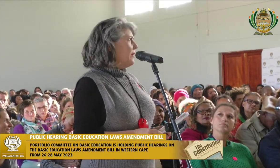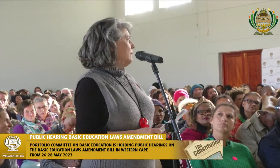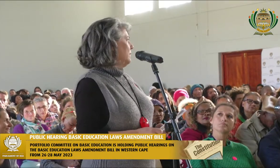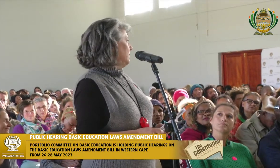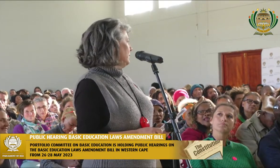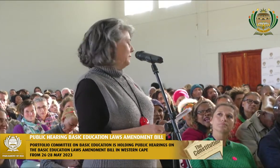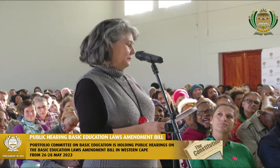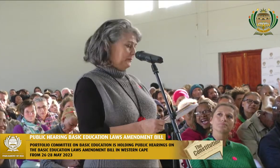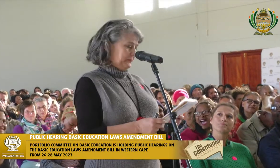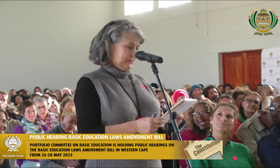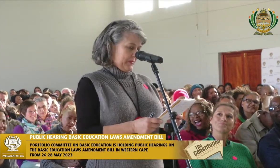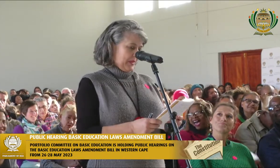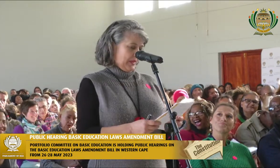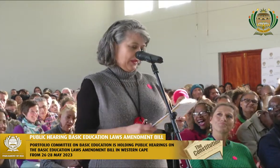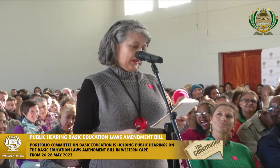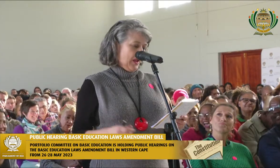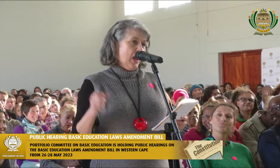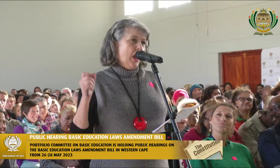Amase.